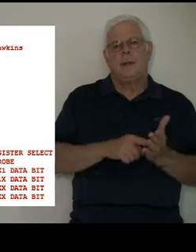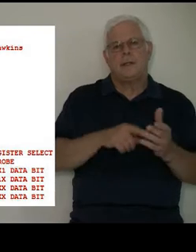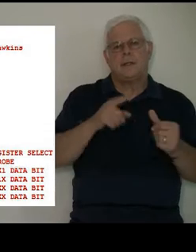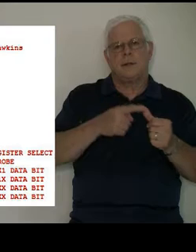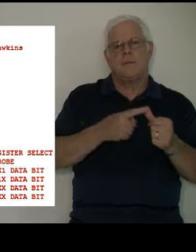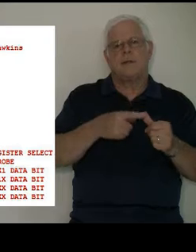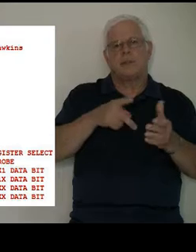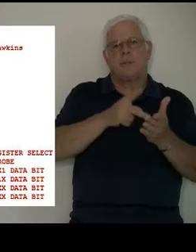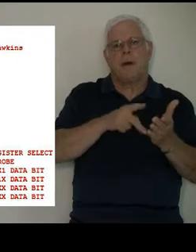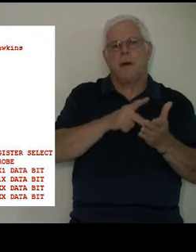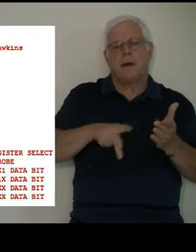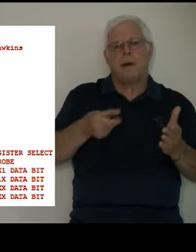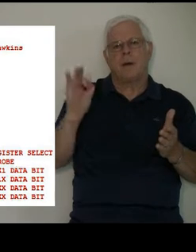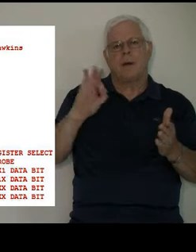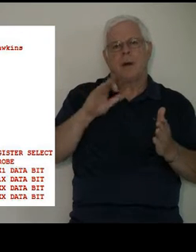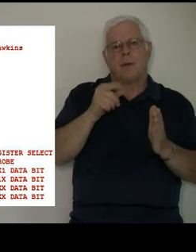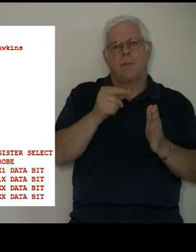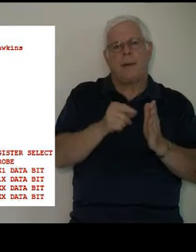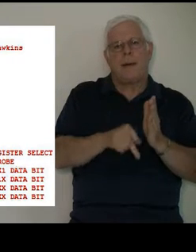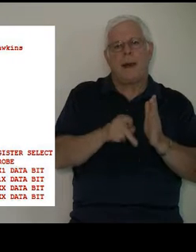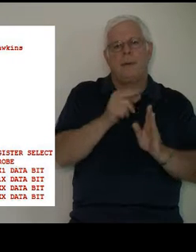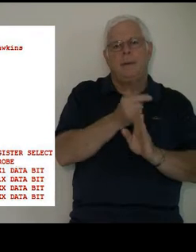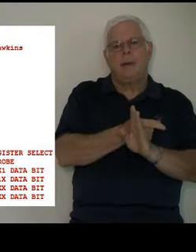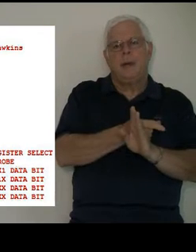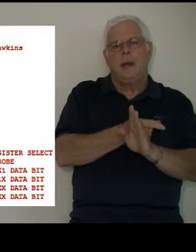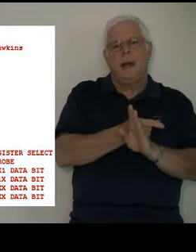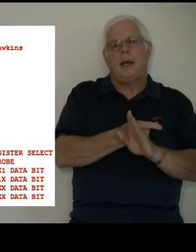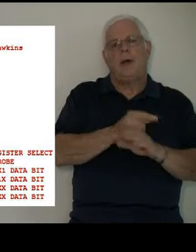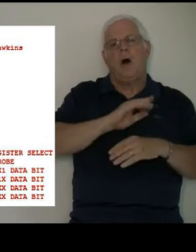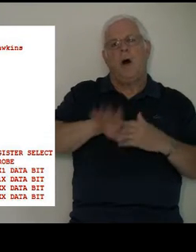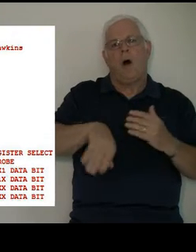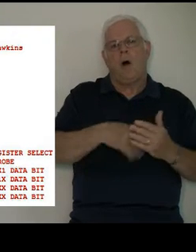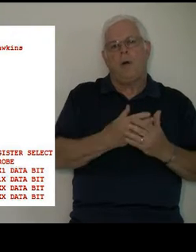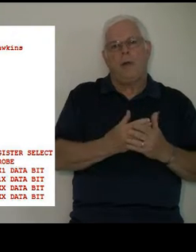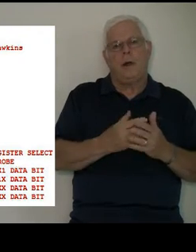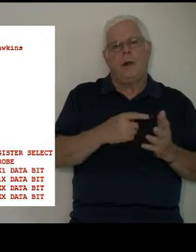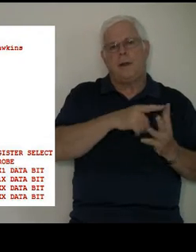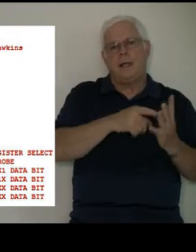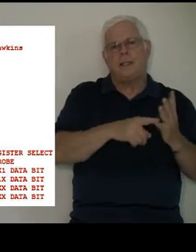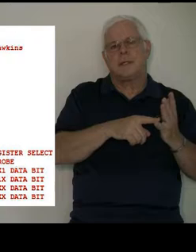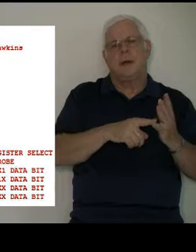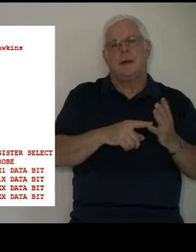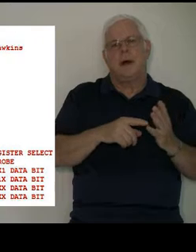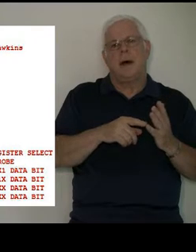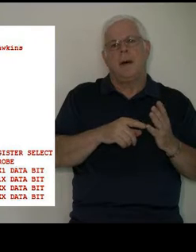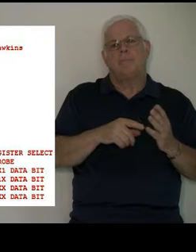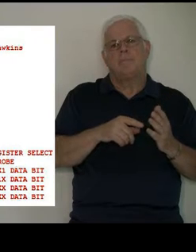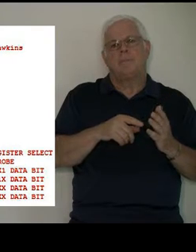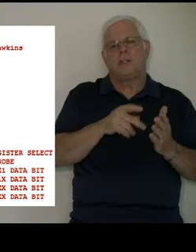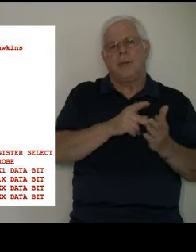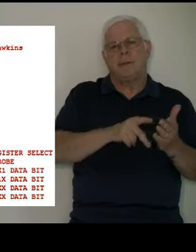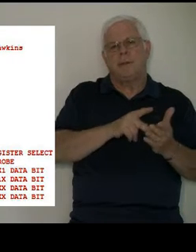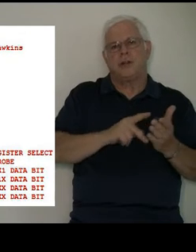This is the first part of our program, and all these segments are going to